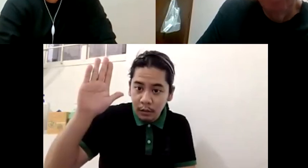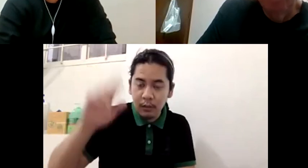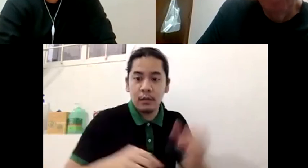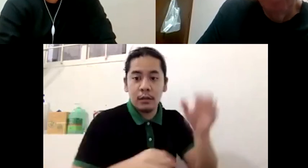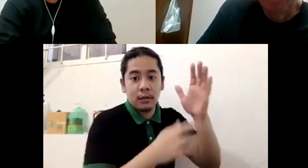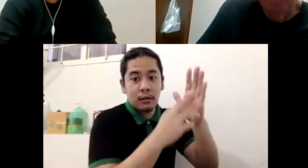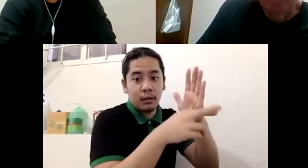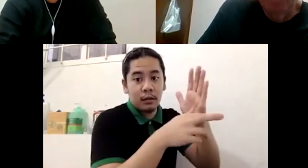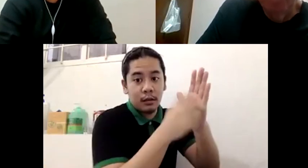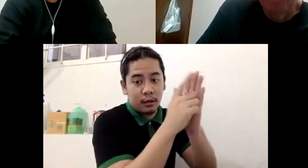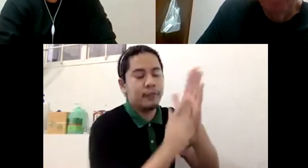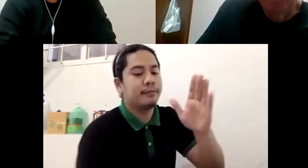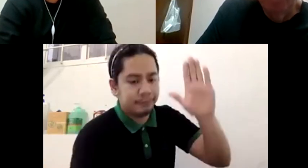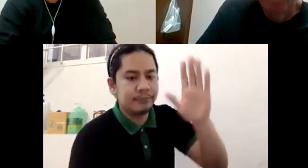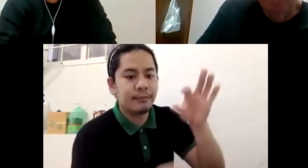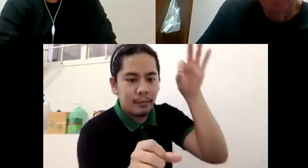Lesson.